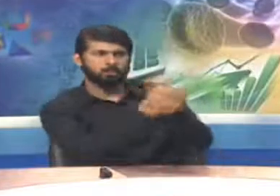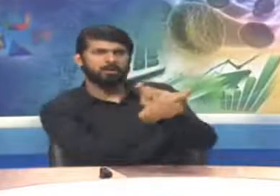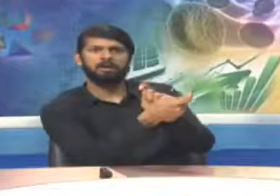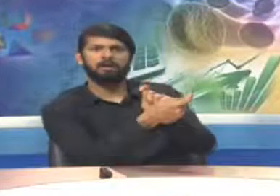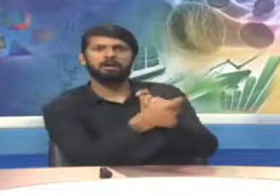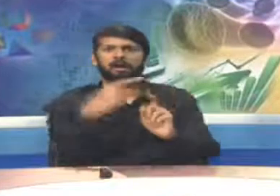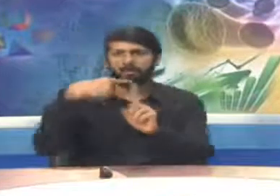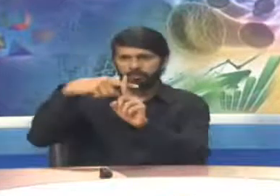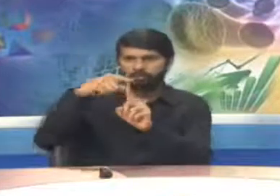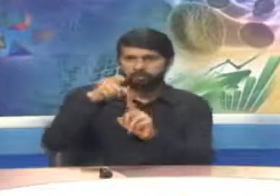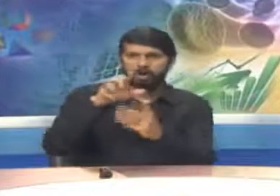think.